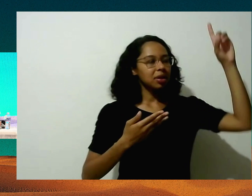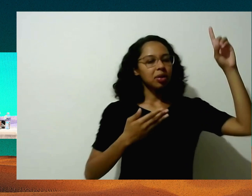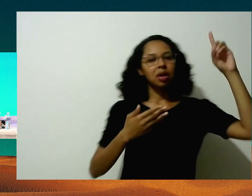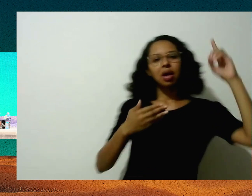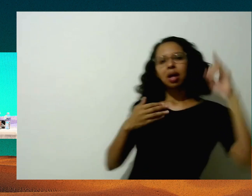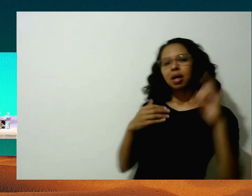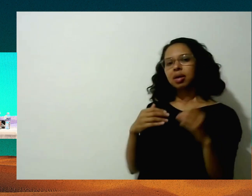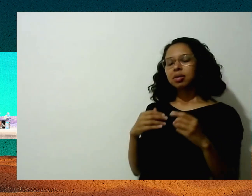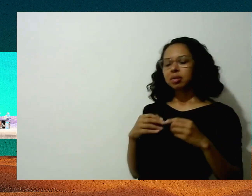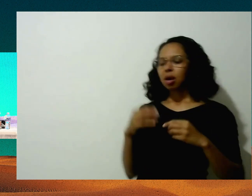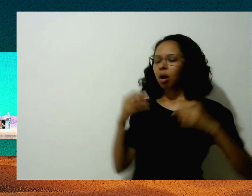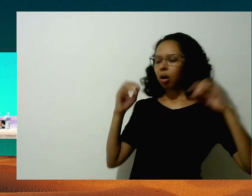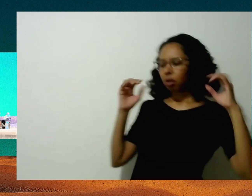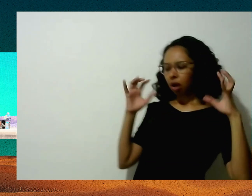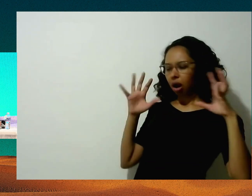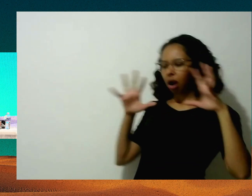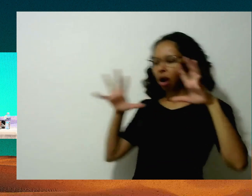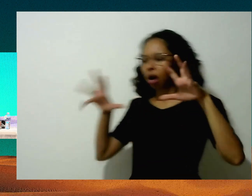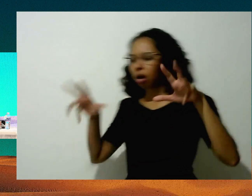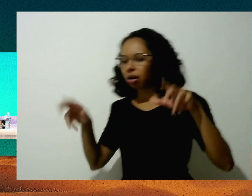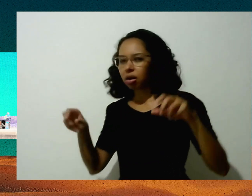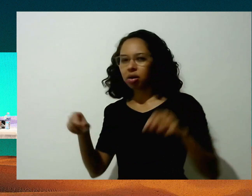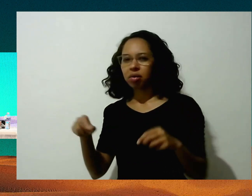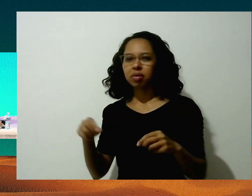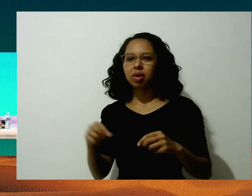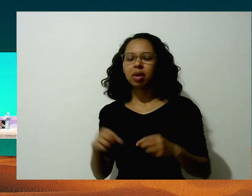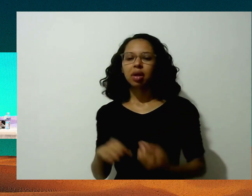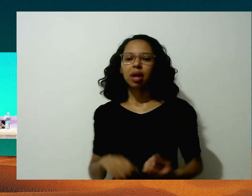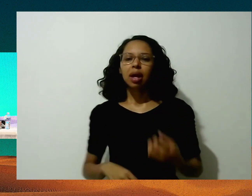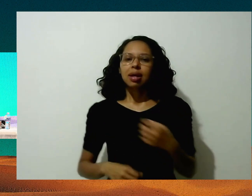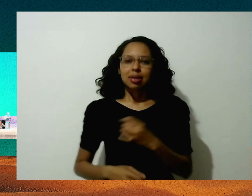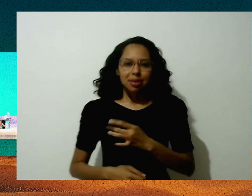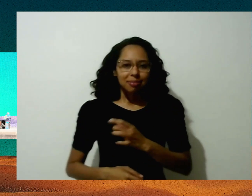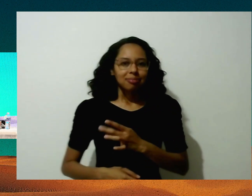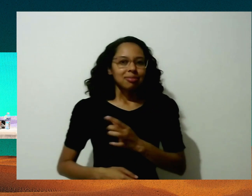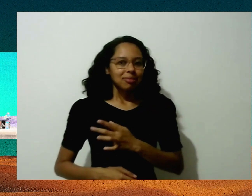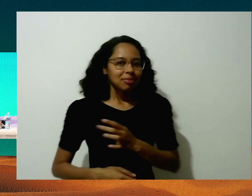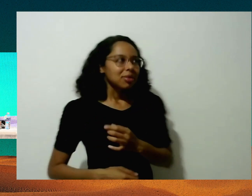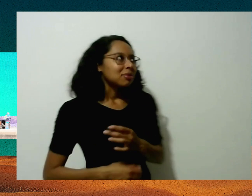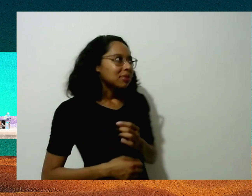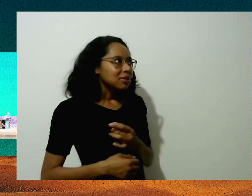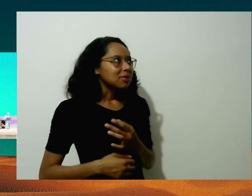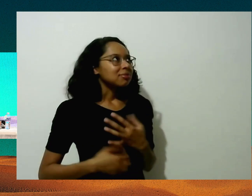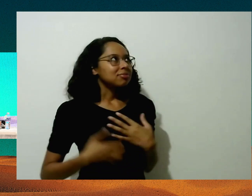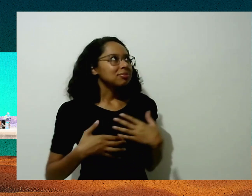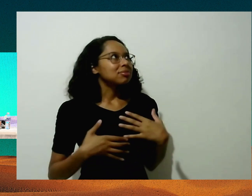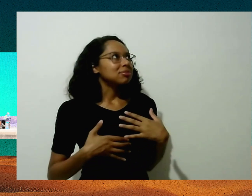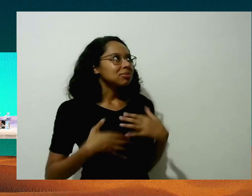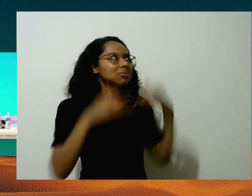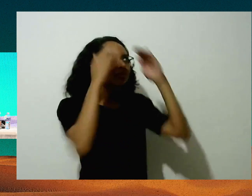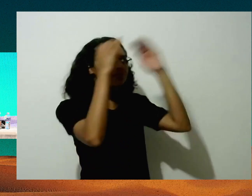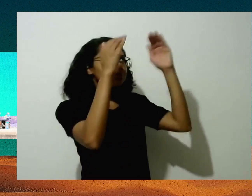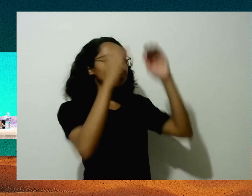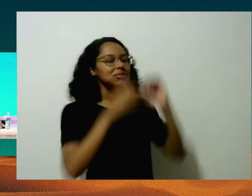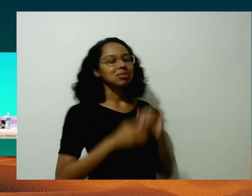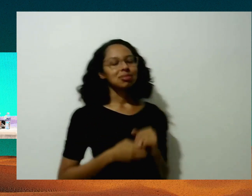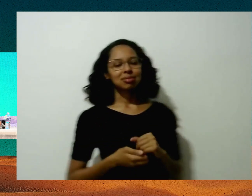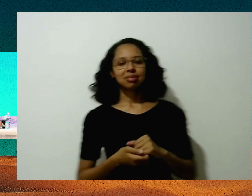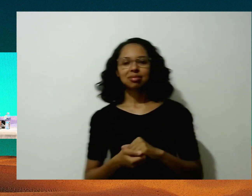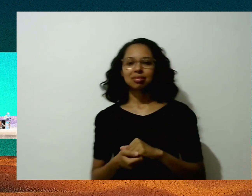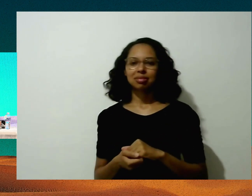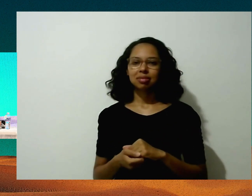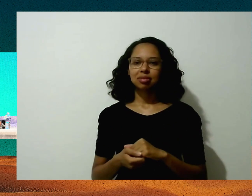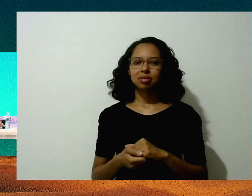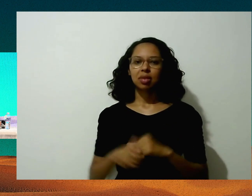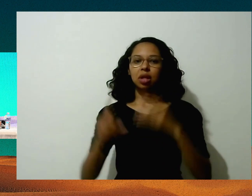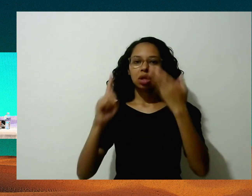has spoken. Who can but Irmãos, prophesy? é assim que funcionam as profecias, quem profetiza. Saints, it is just like that how prophecy